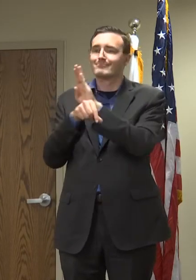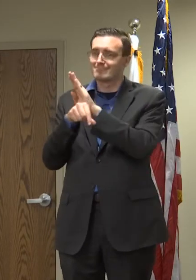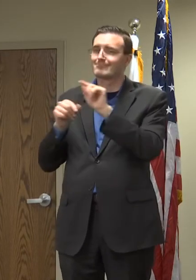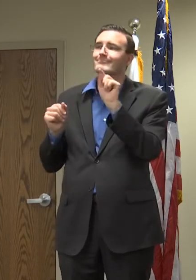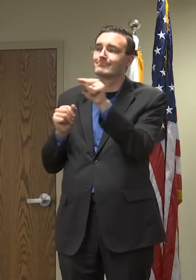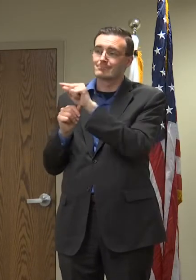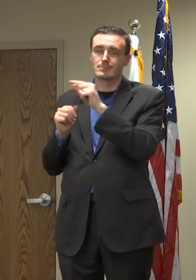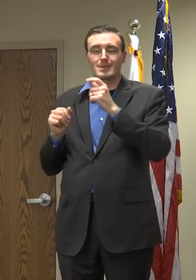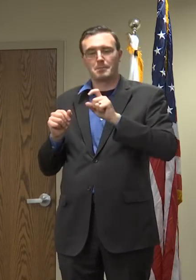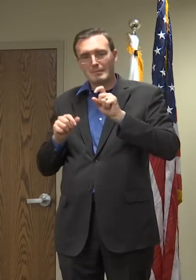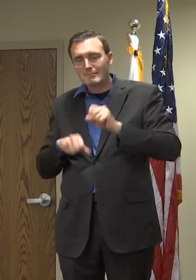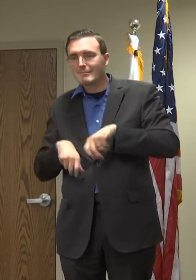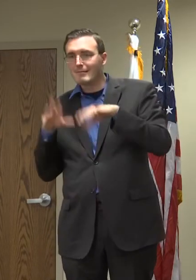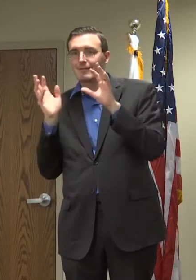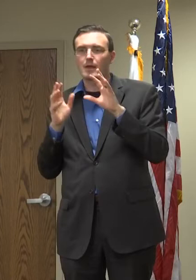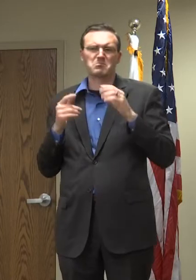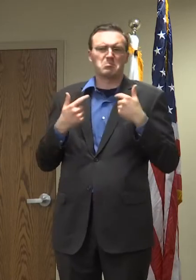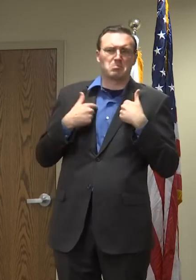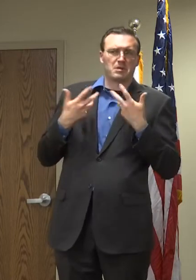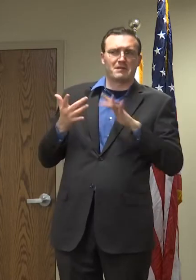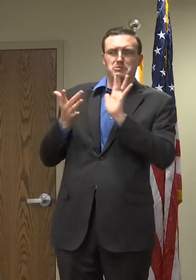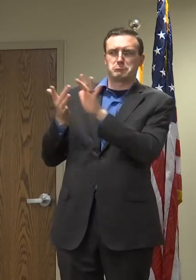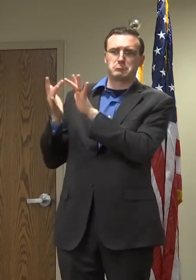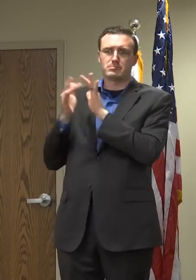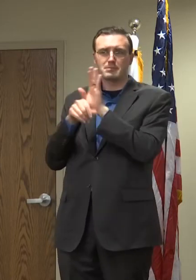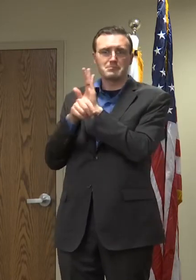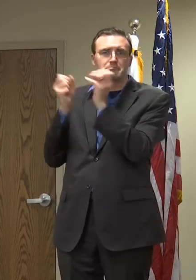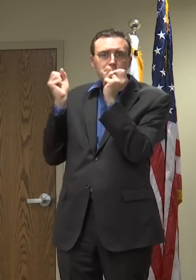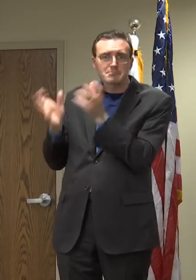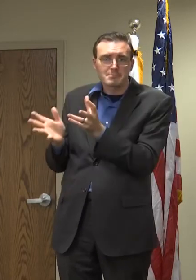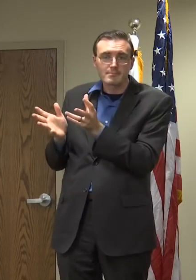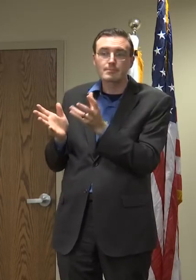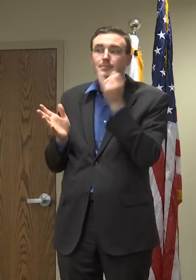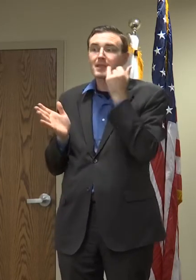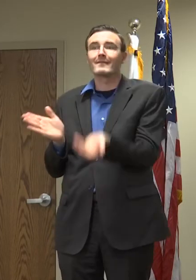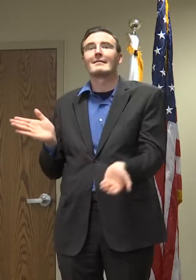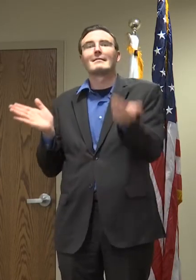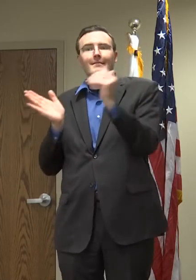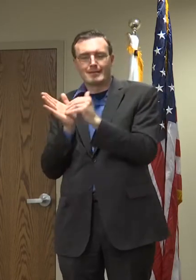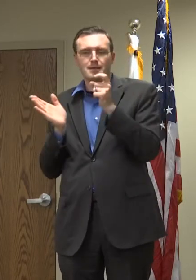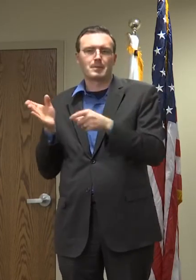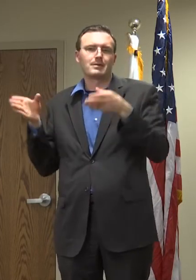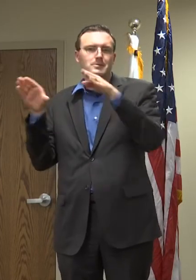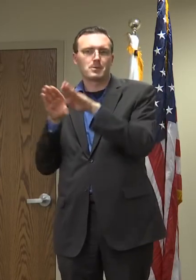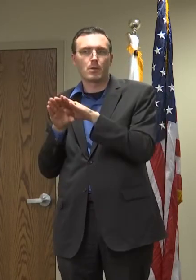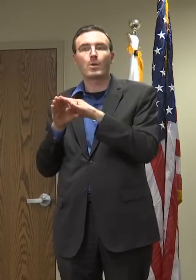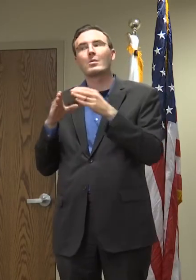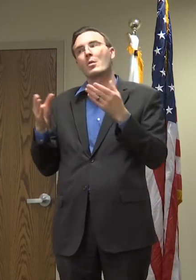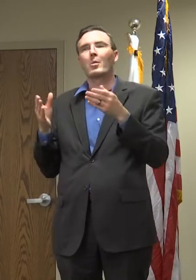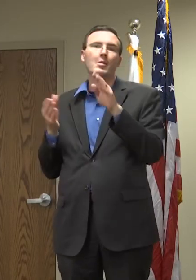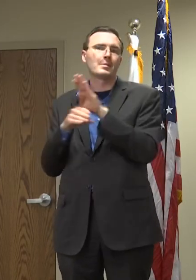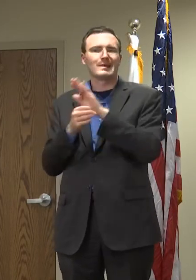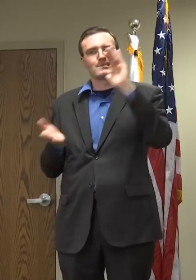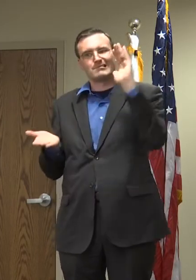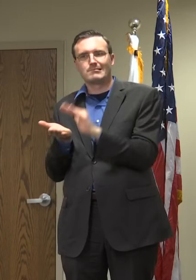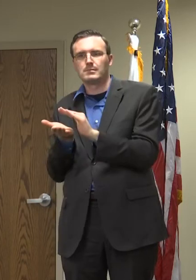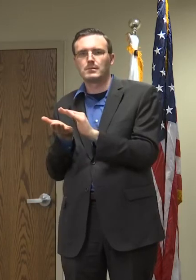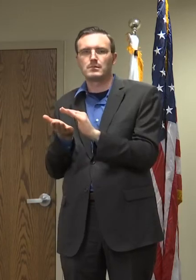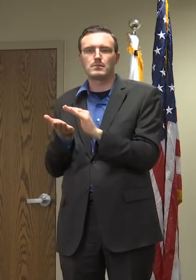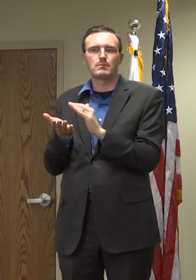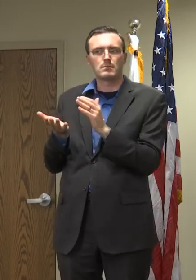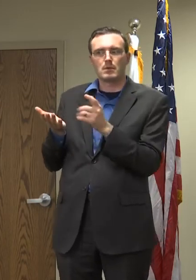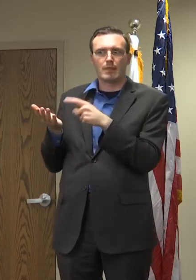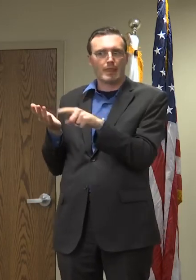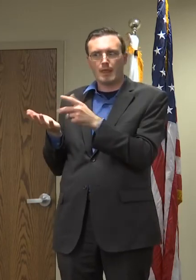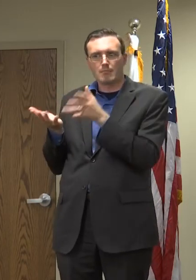sacrifice. I'm in contact with a number of businesses. If they have to roll back and they have to close their operations or reduce operations, what does that mean to them? Is that